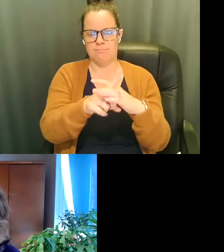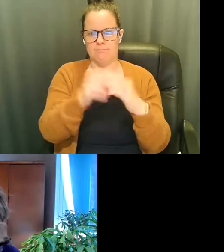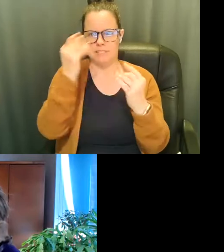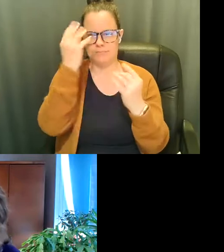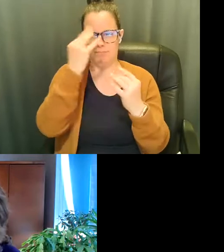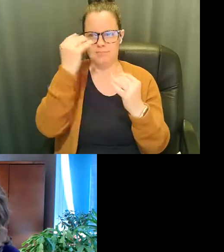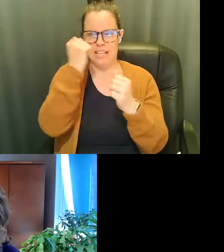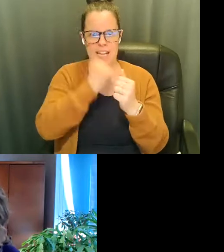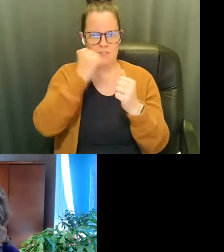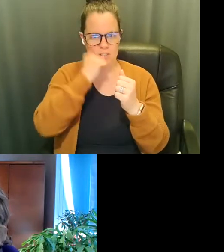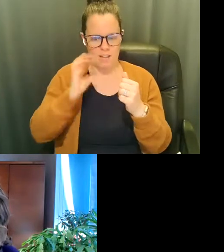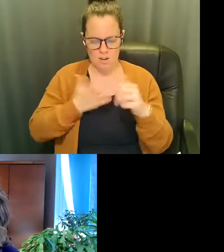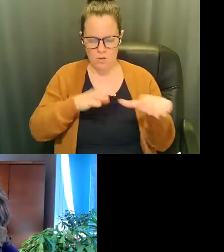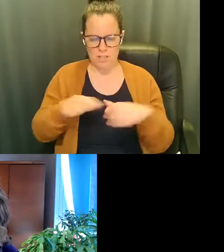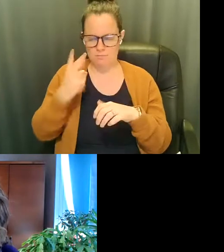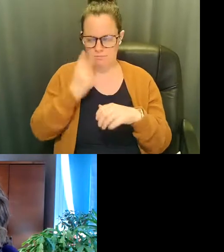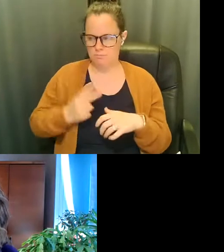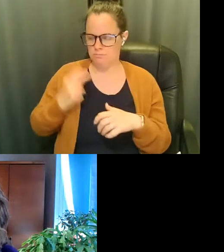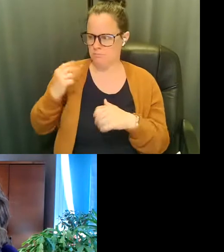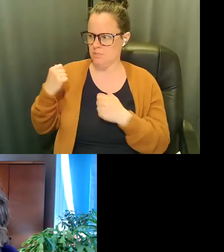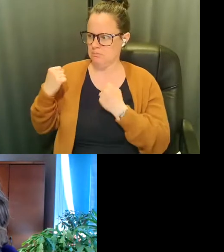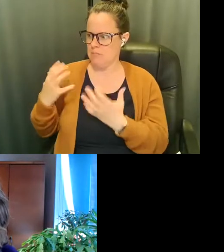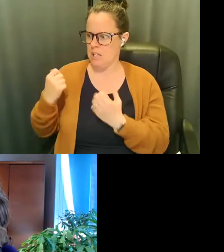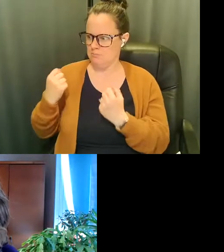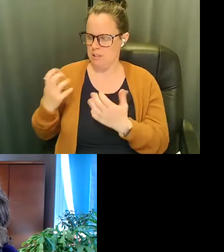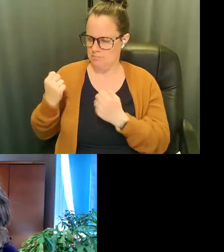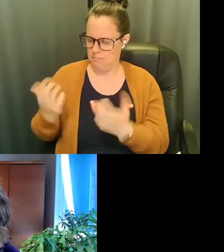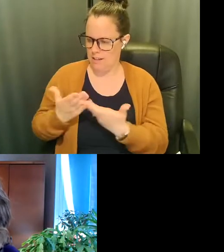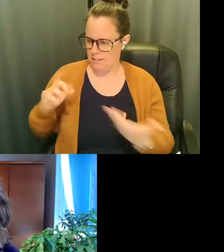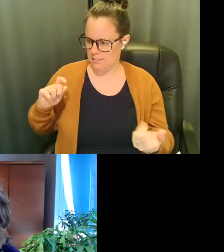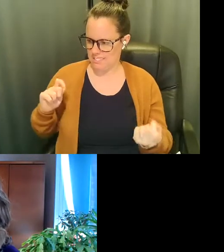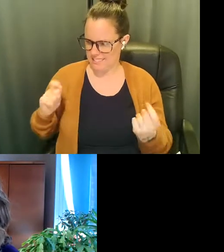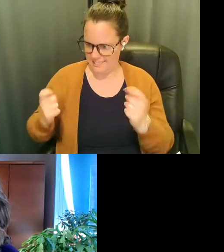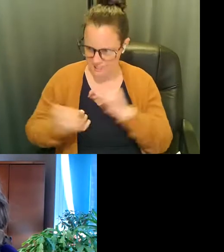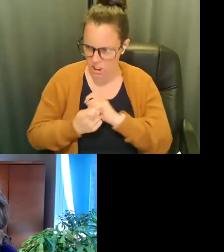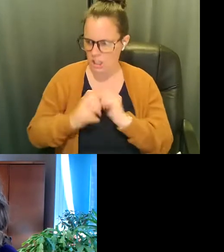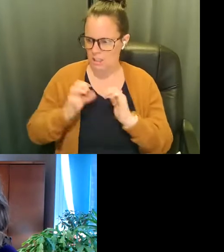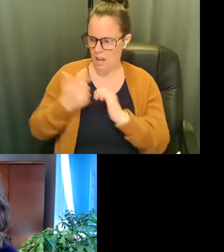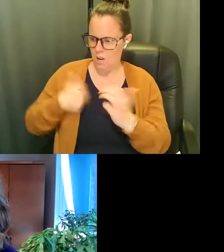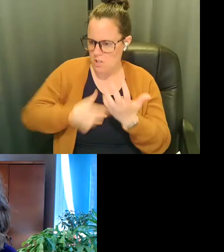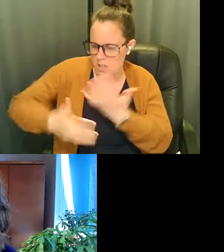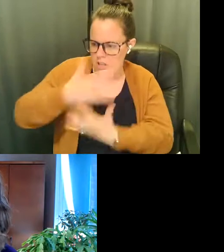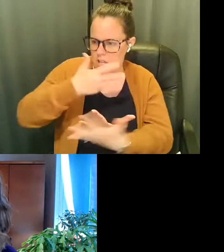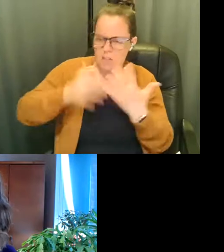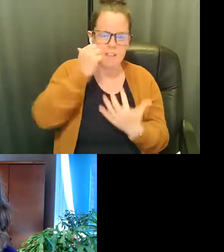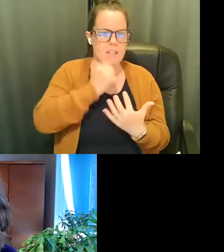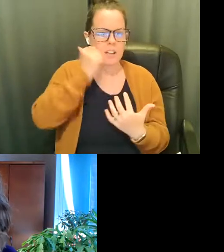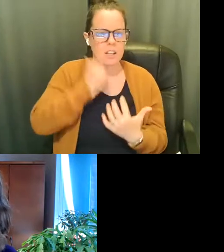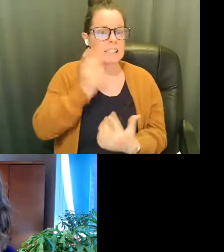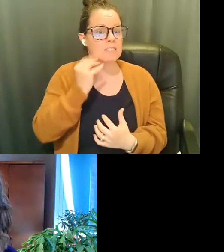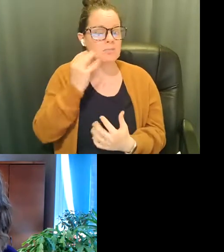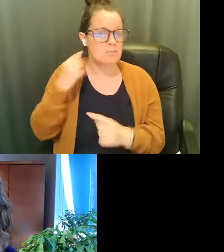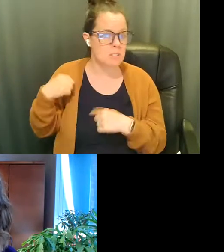at hundreds of things that have changed in how we interact on a daily basis. The experiences of the last year have